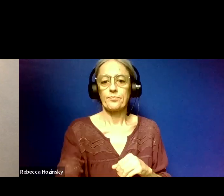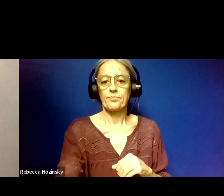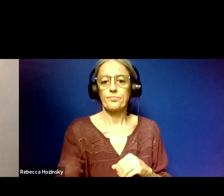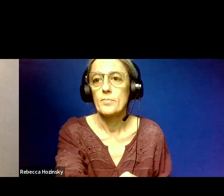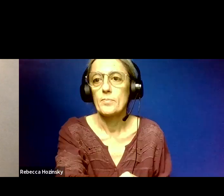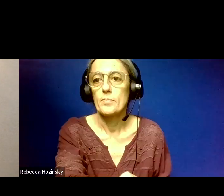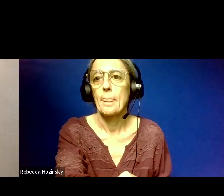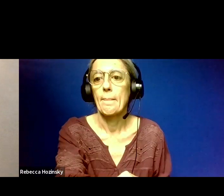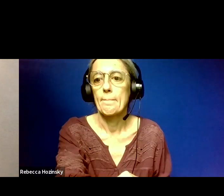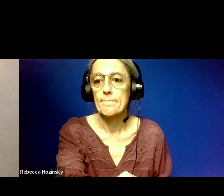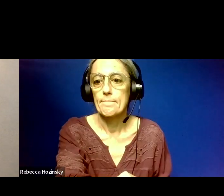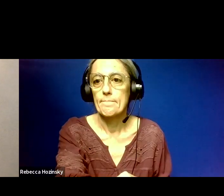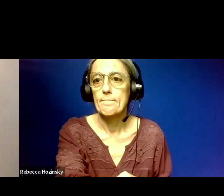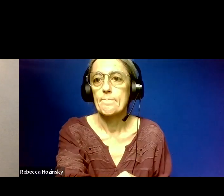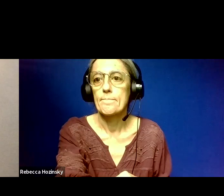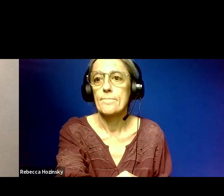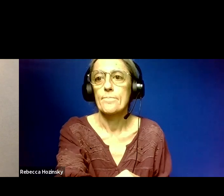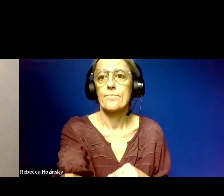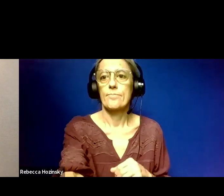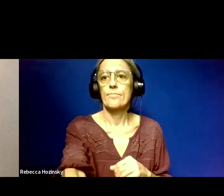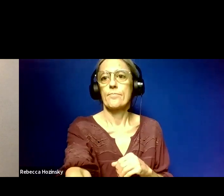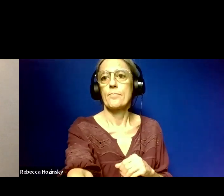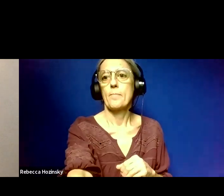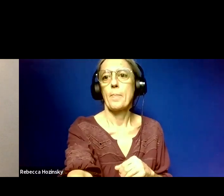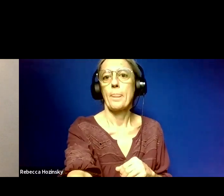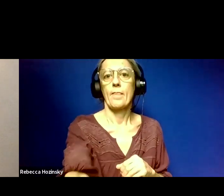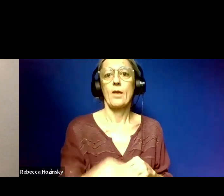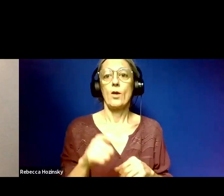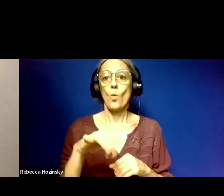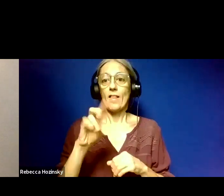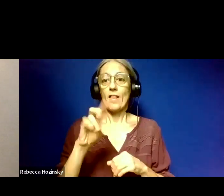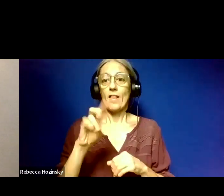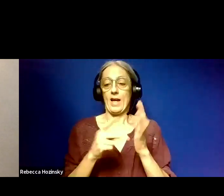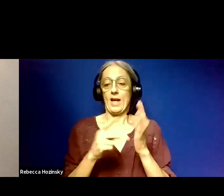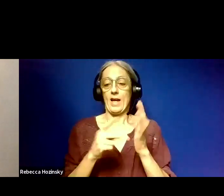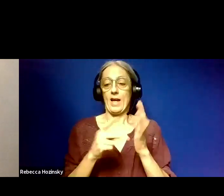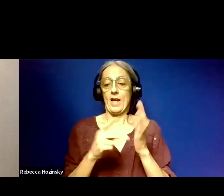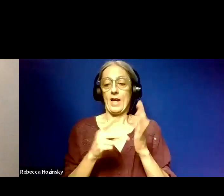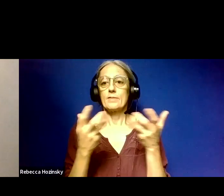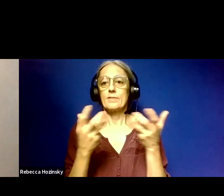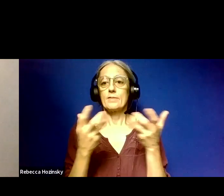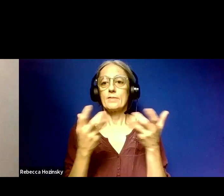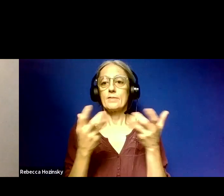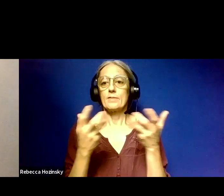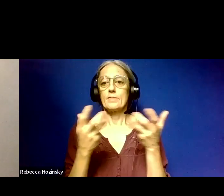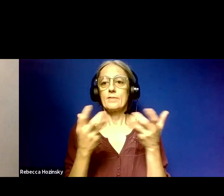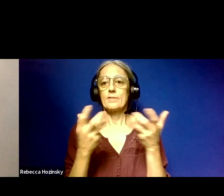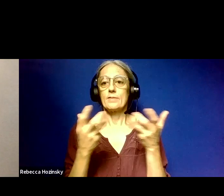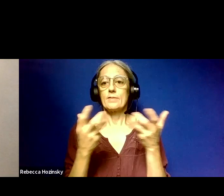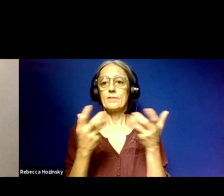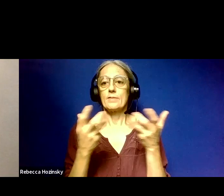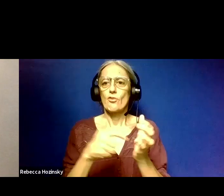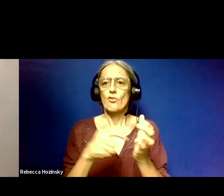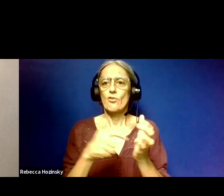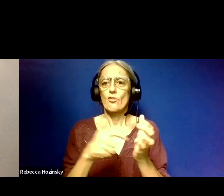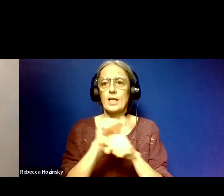meets legitimate skill, experience, education, or other requirements of an employment position that